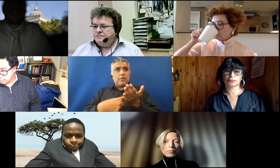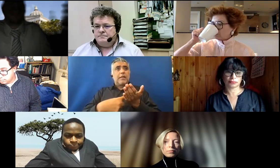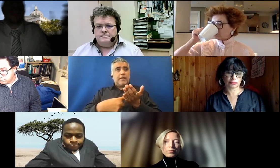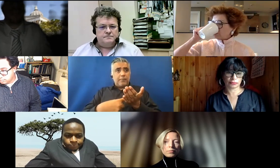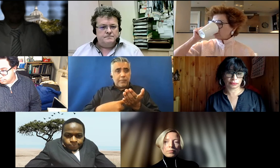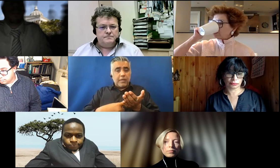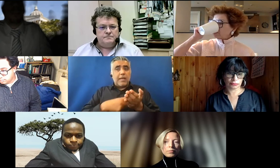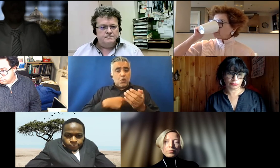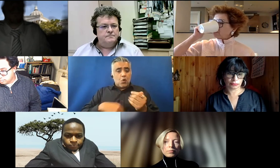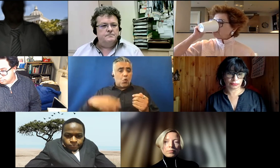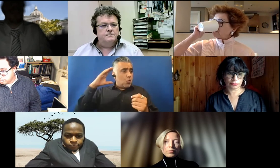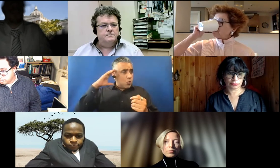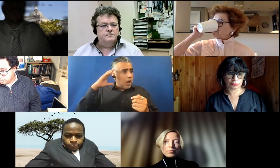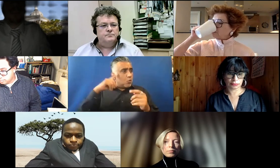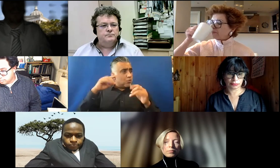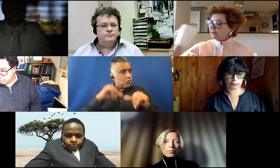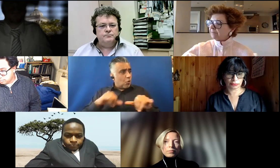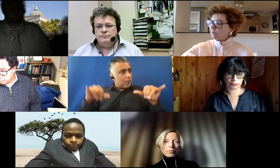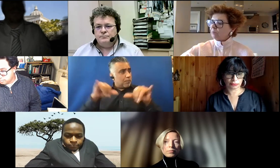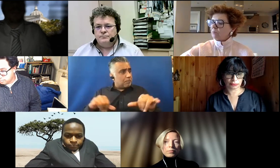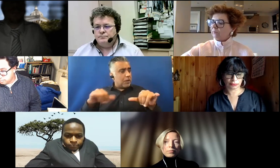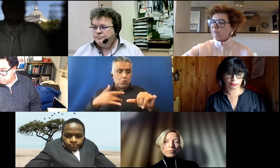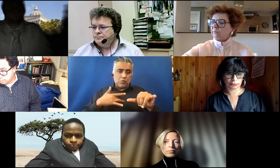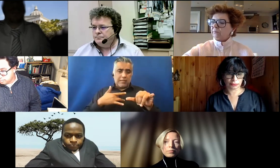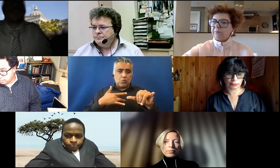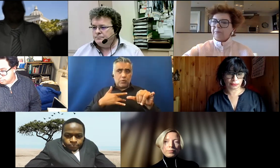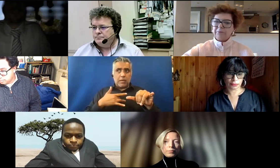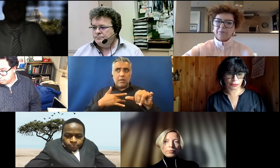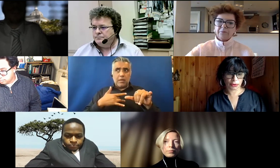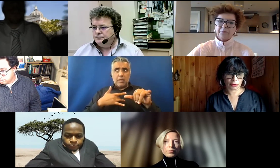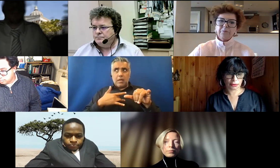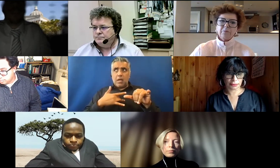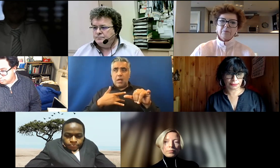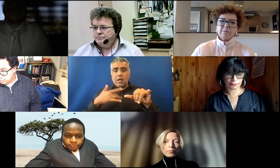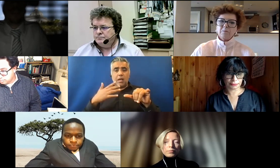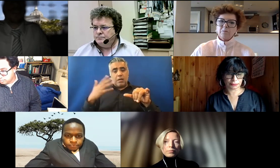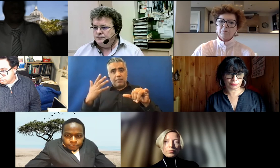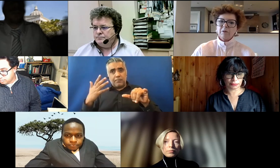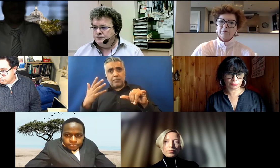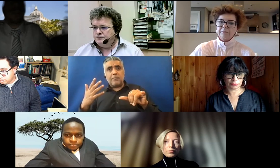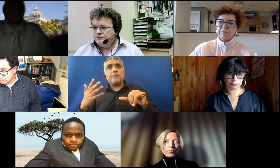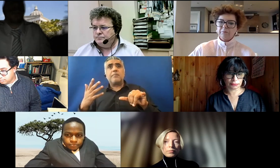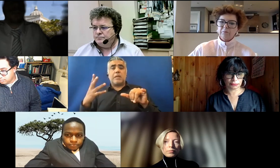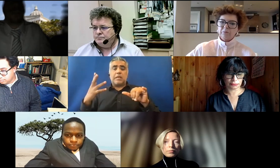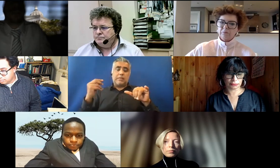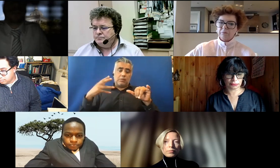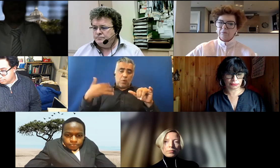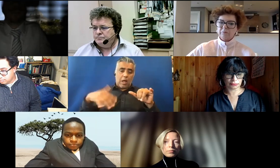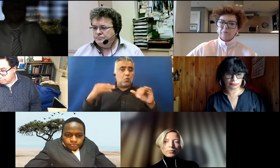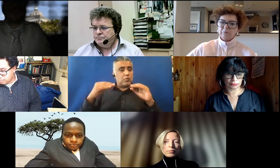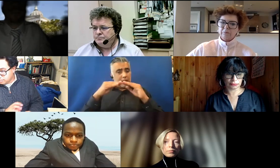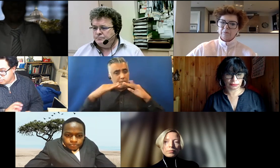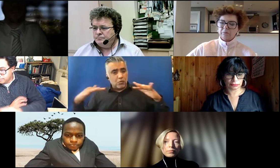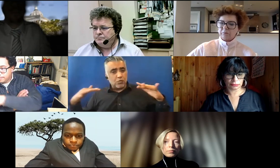hear some common threads. But I feel you know even just like seven of us here now has such a diverse input on some of